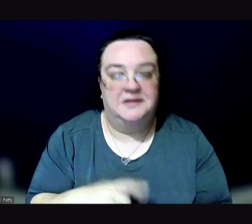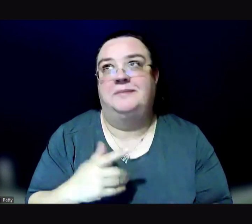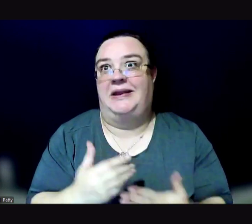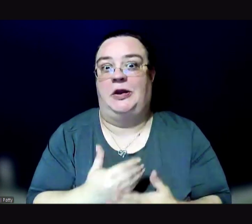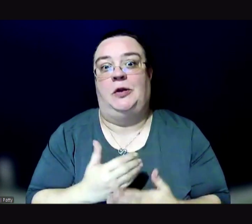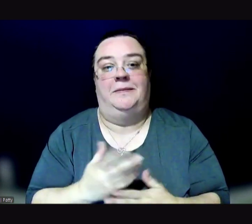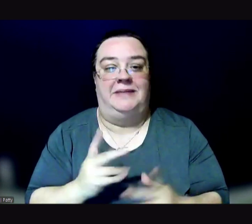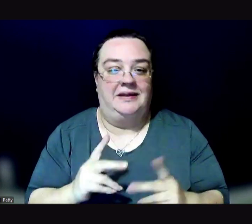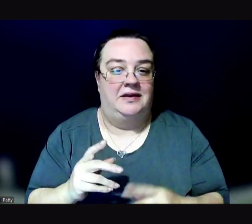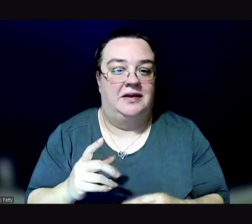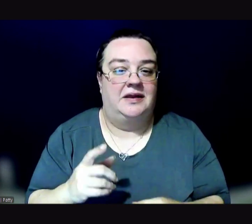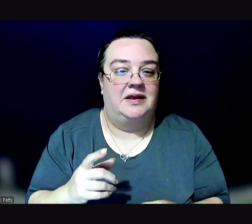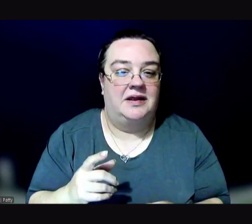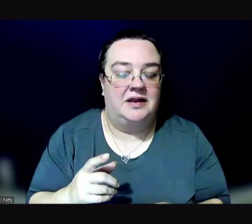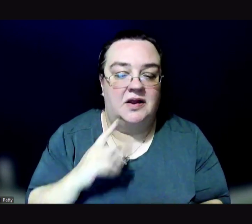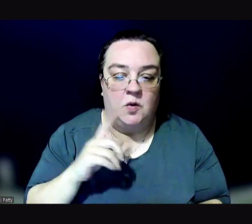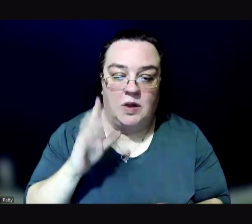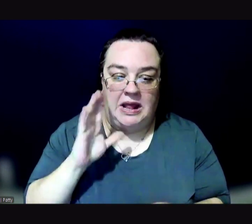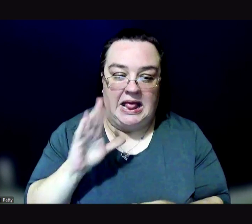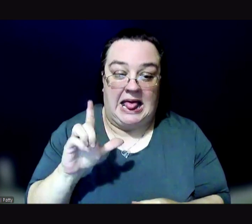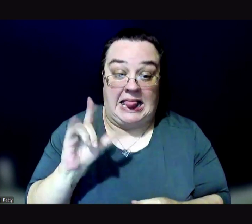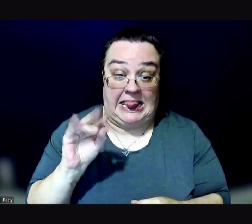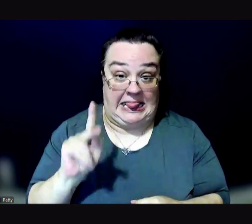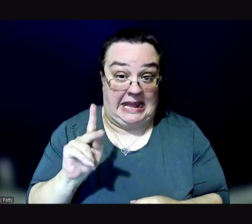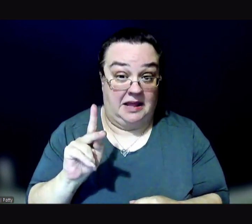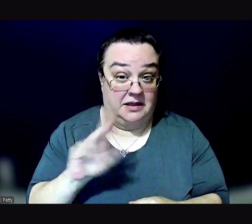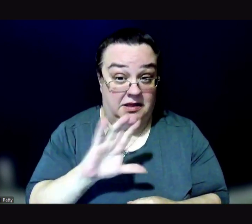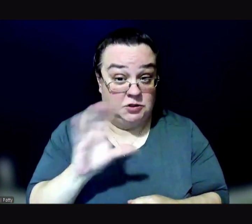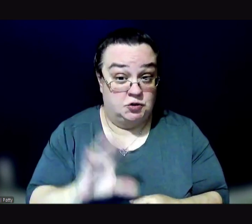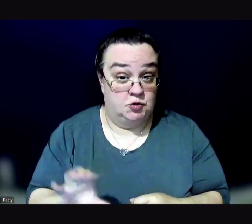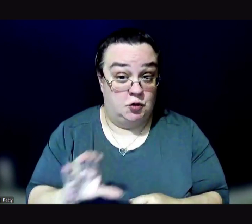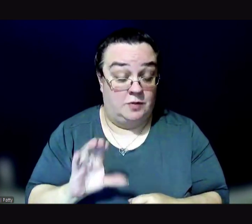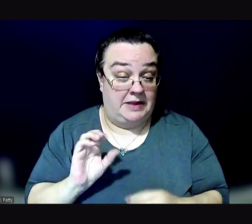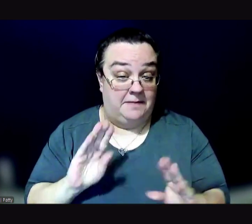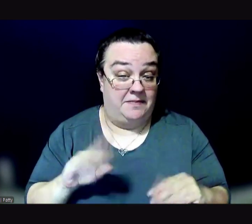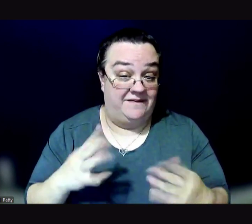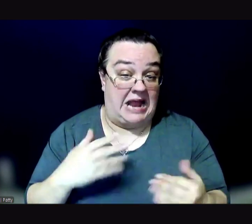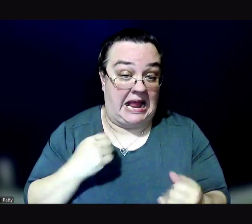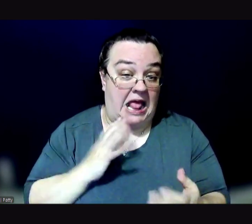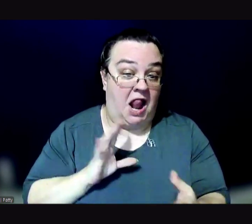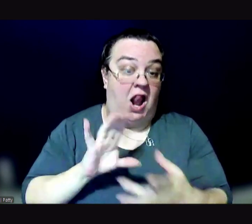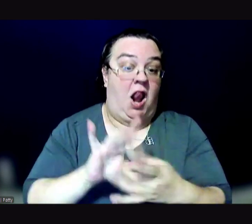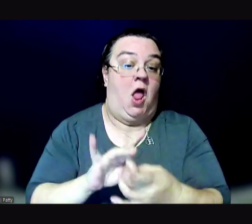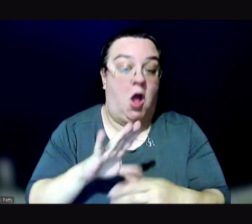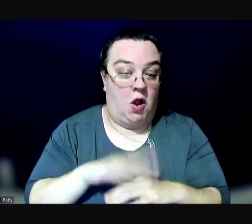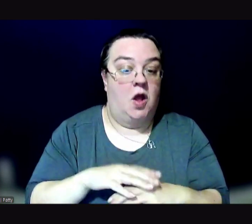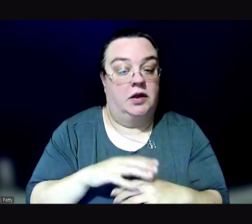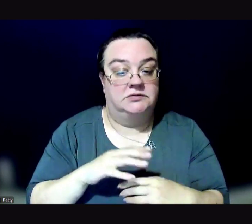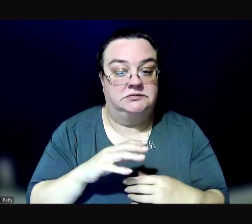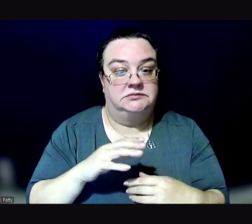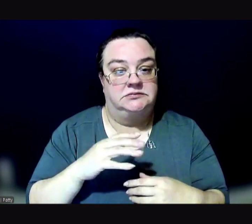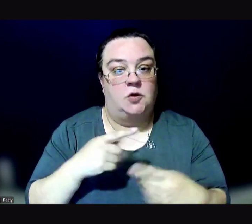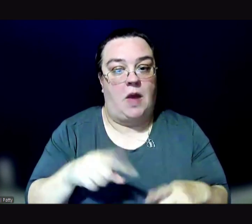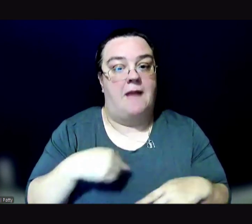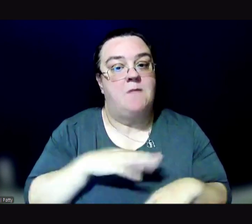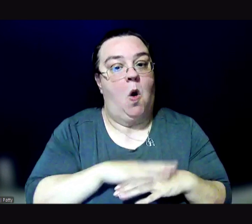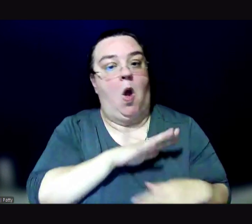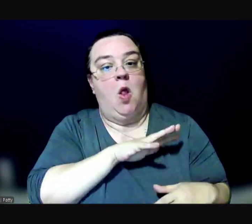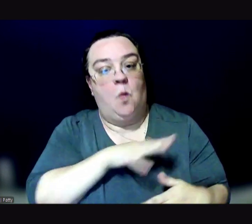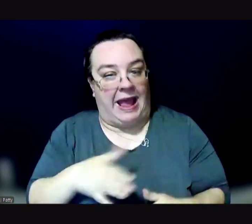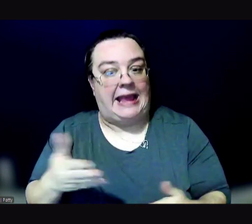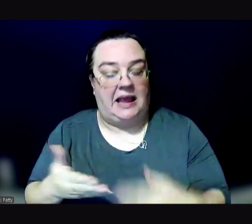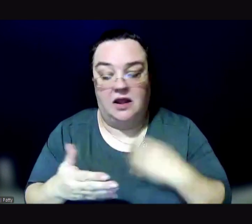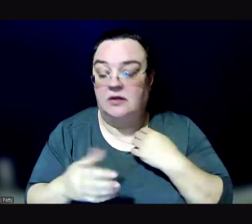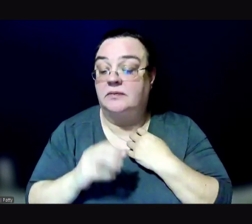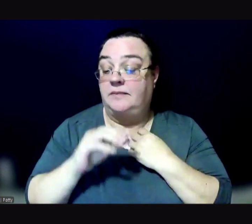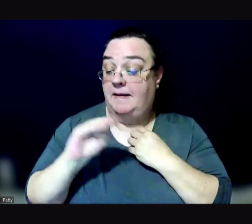A Zoom link be provided so I could just log in on the way over here? Yes. Thank you. Okay, so I'm fine